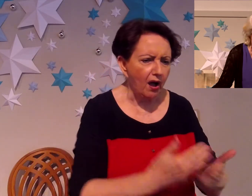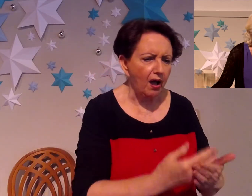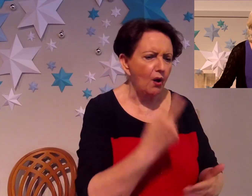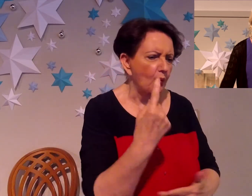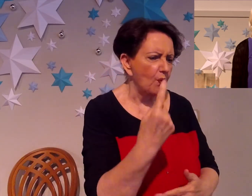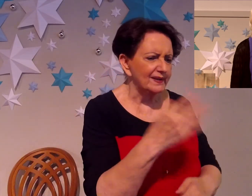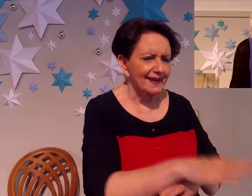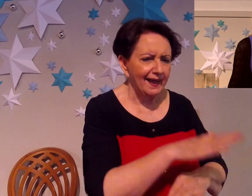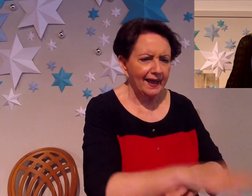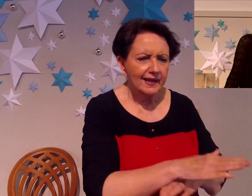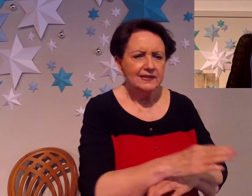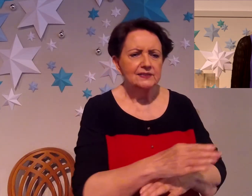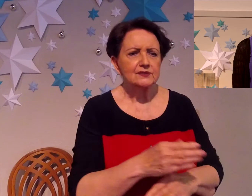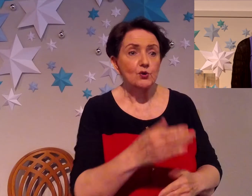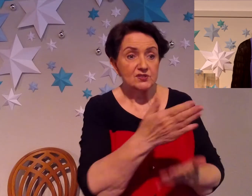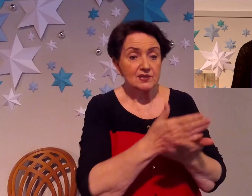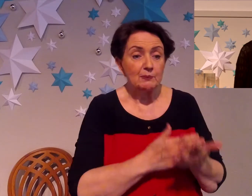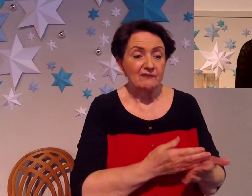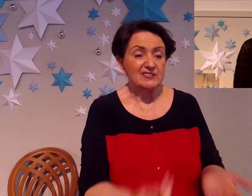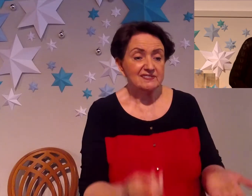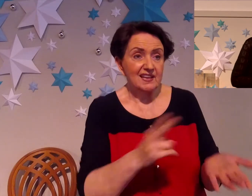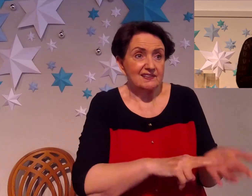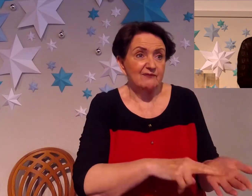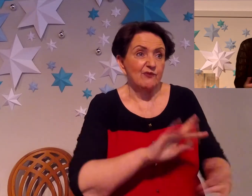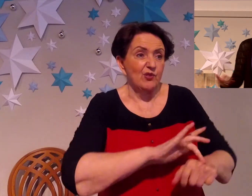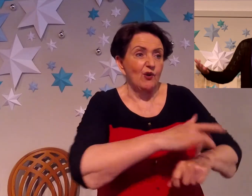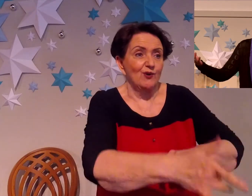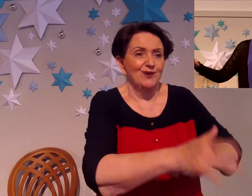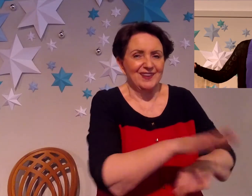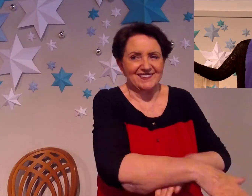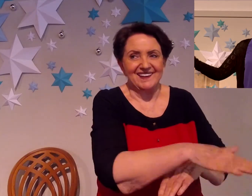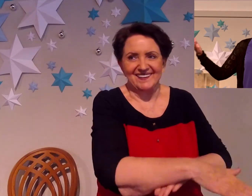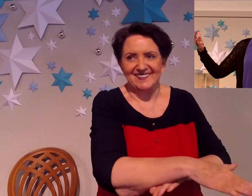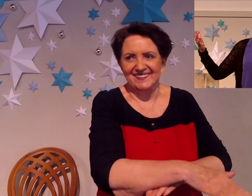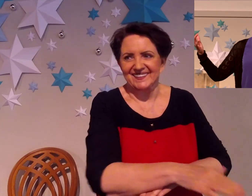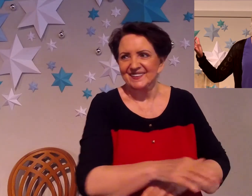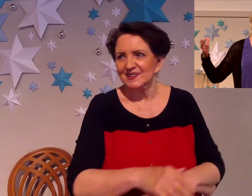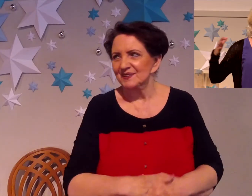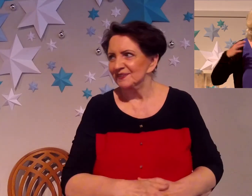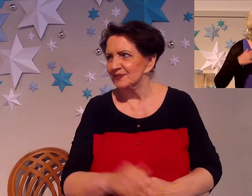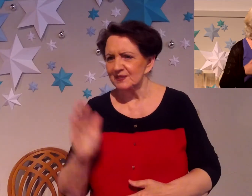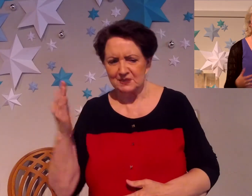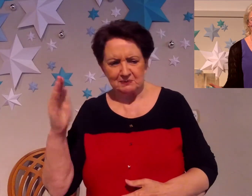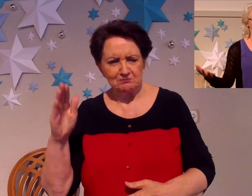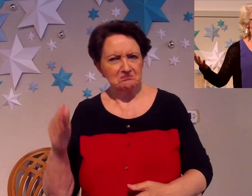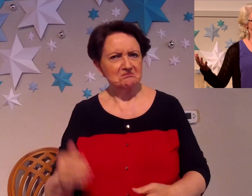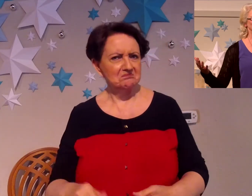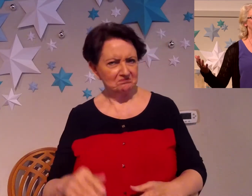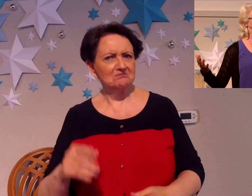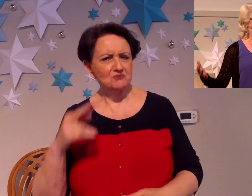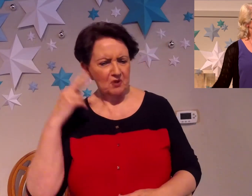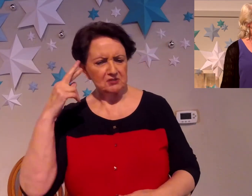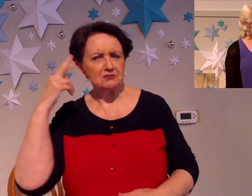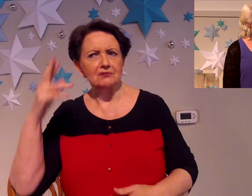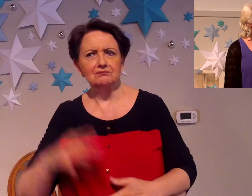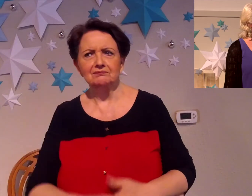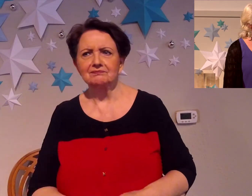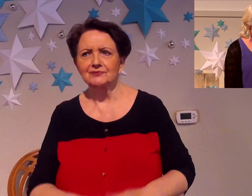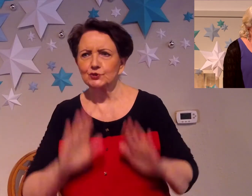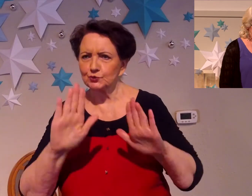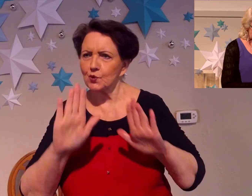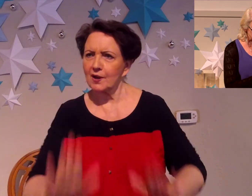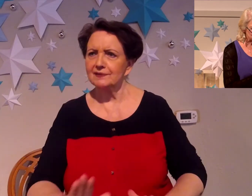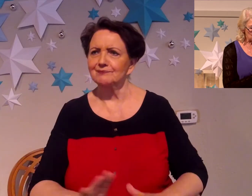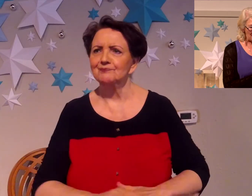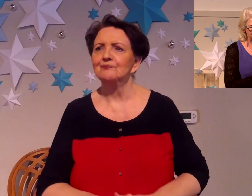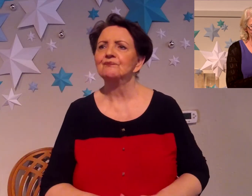early list. Okay. Seemed perfectly reasonable to me as a child. It's great.